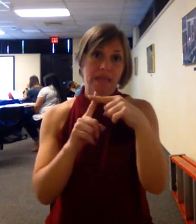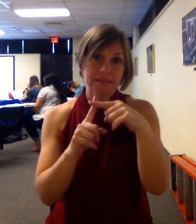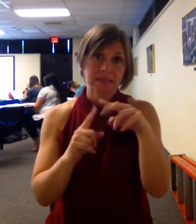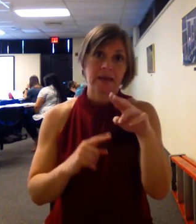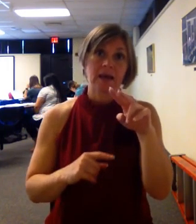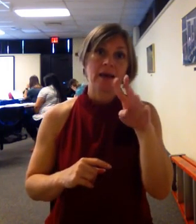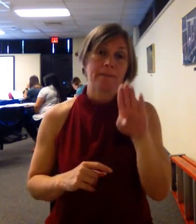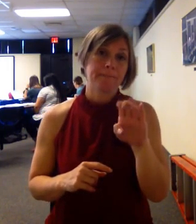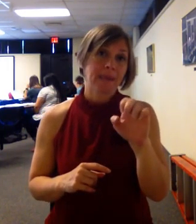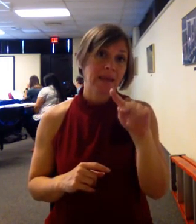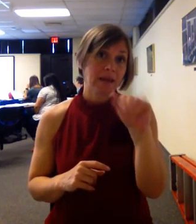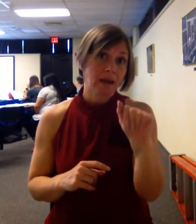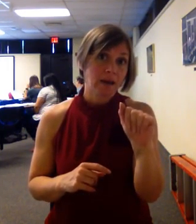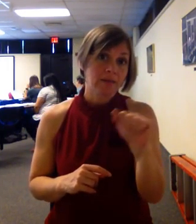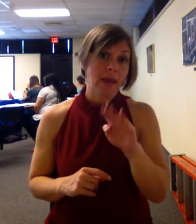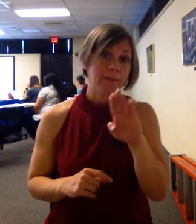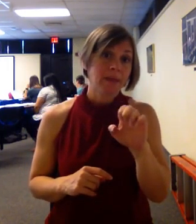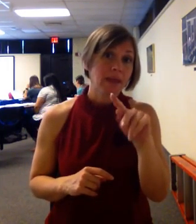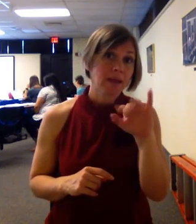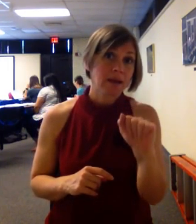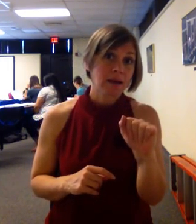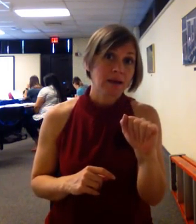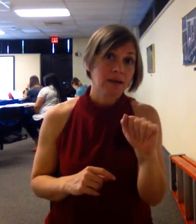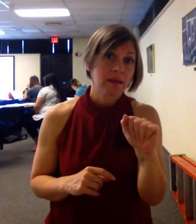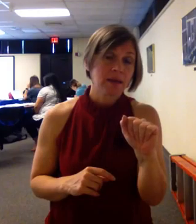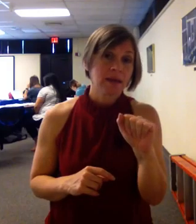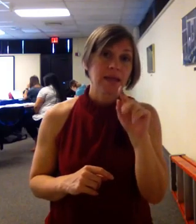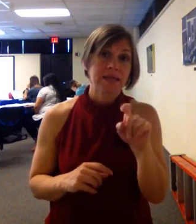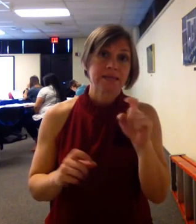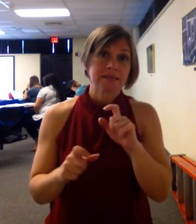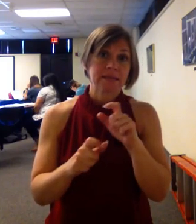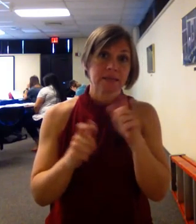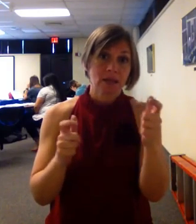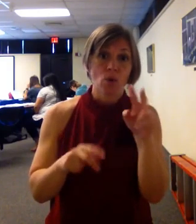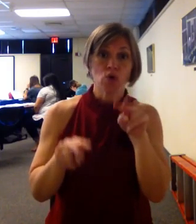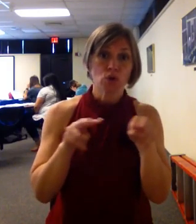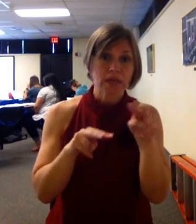the beta is being amplified then, or looking at